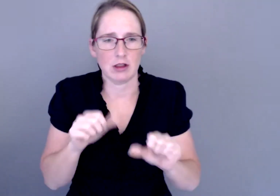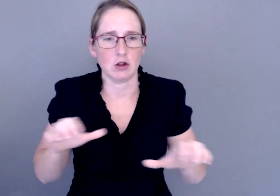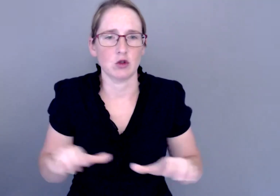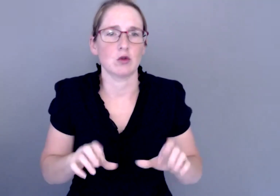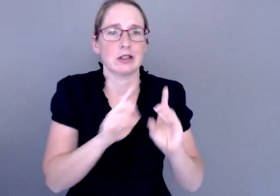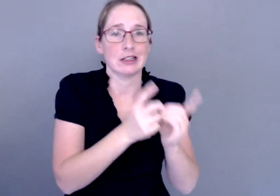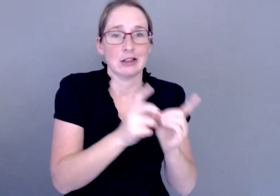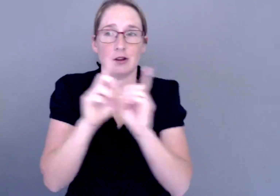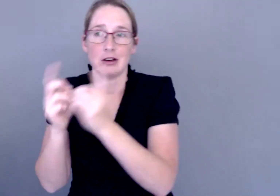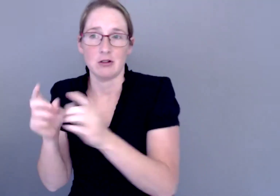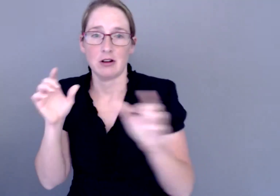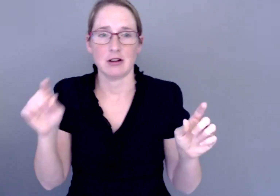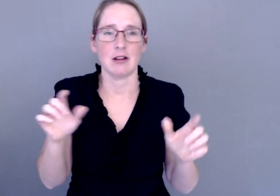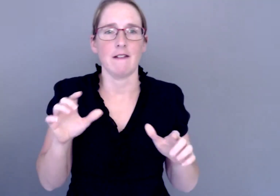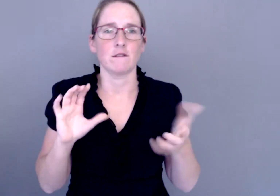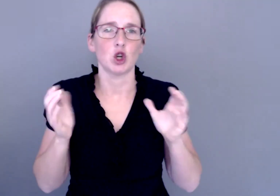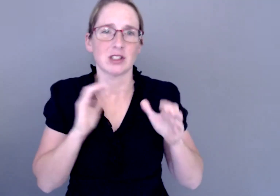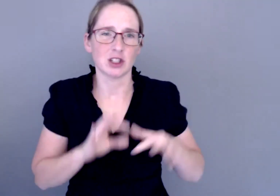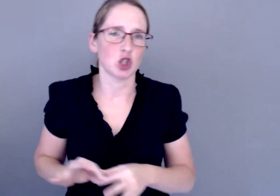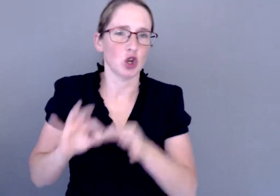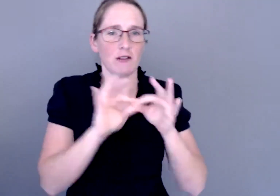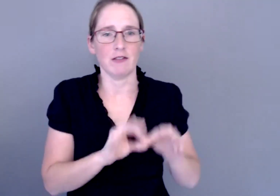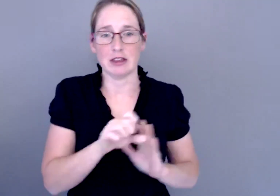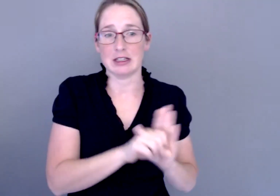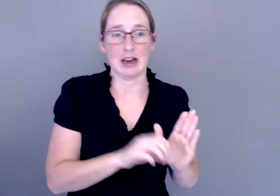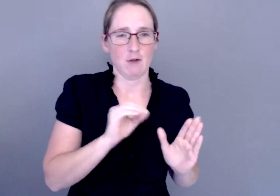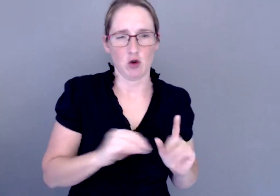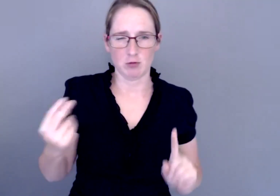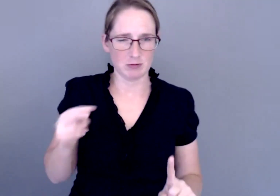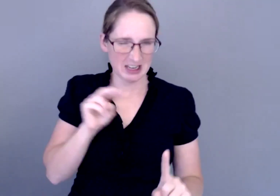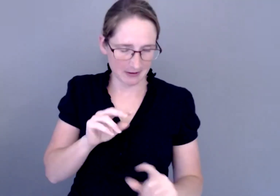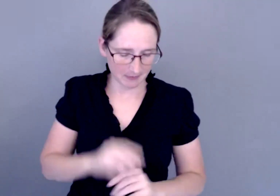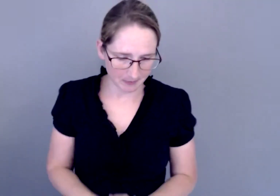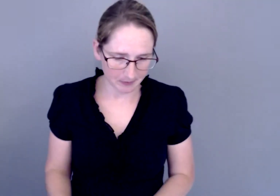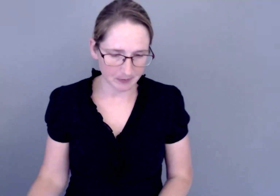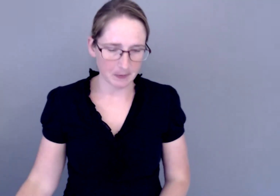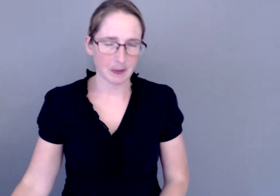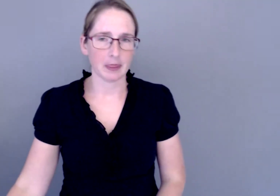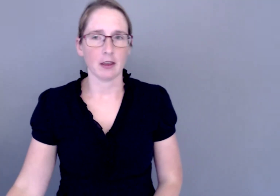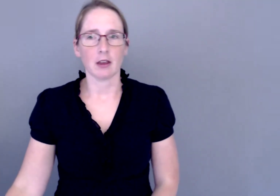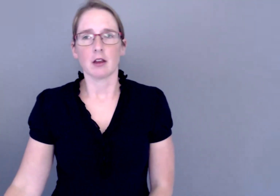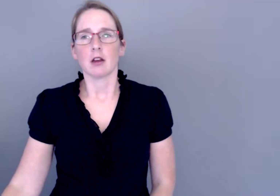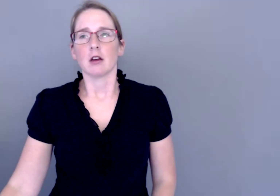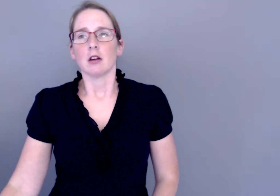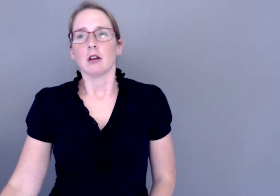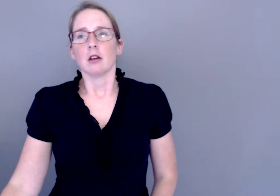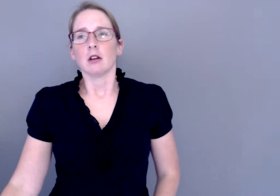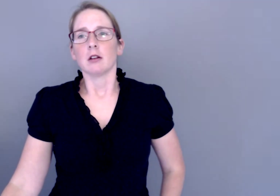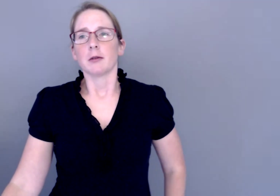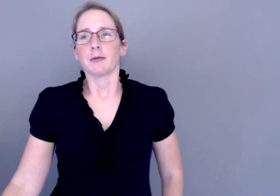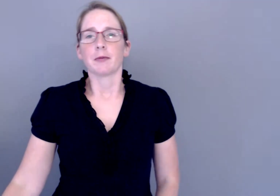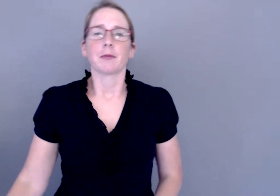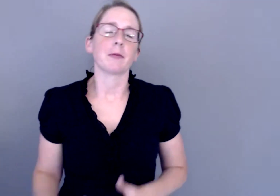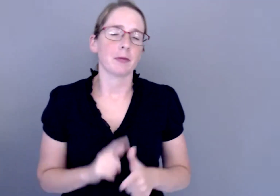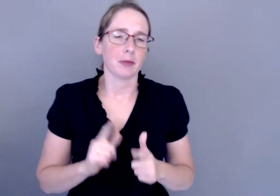by district versus uniformly from a state of Oregon perspective. And then we have to look to one of our